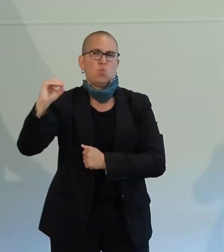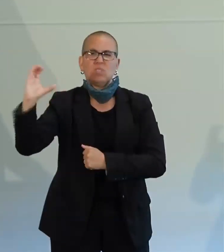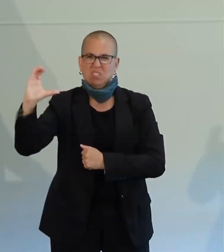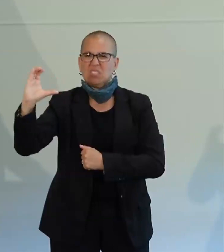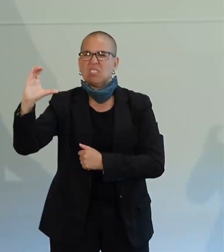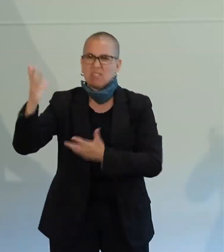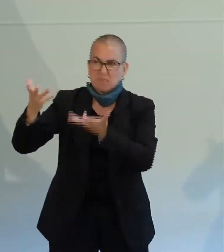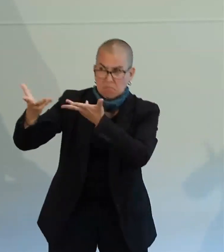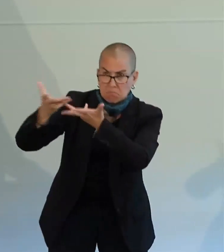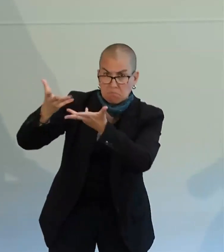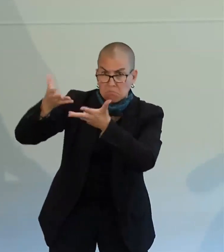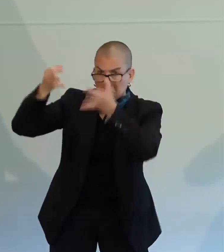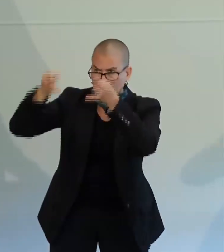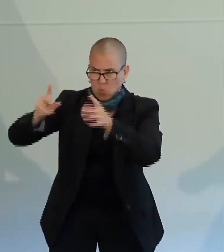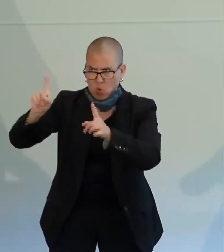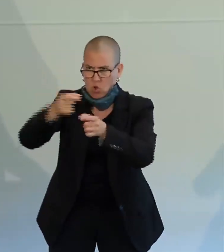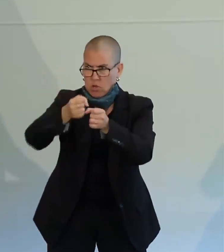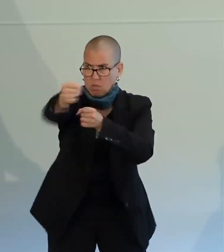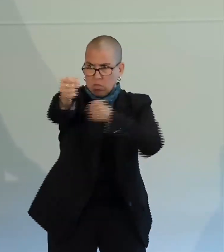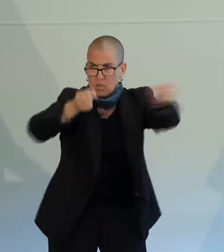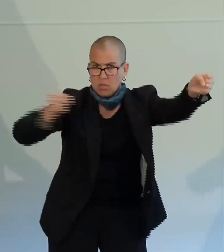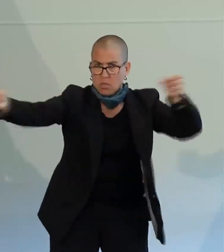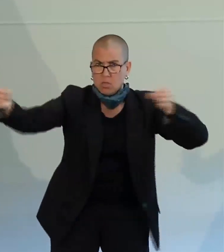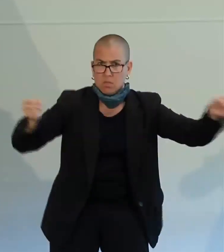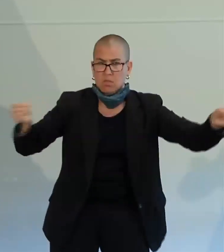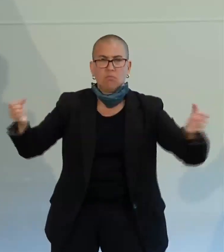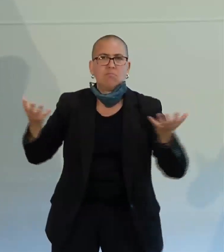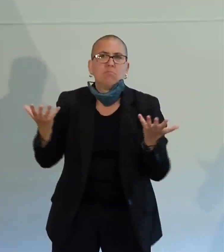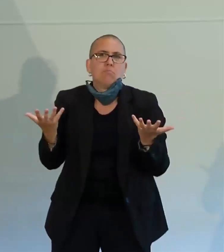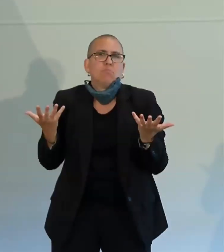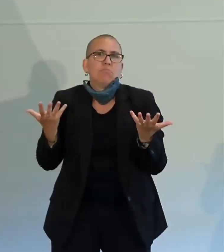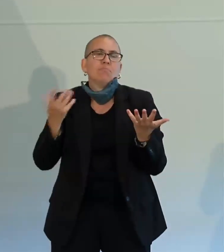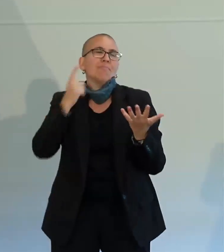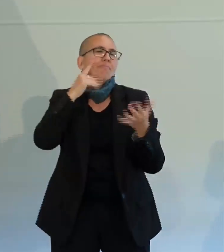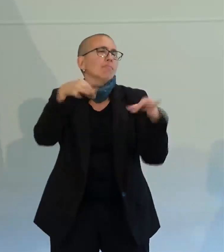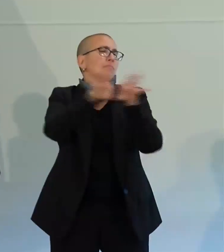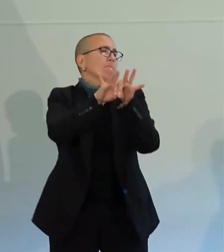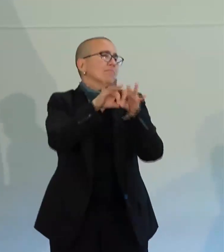custody where they should be based on safety assessments.